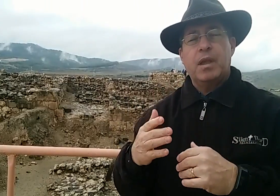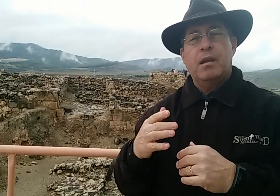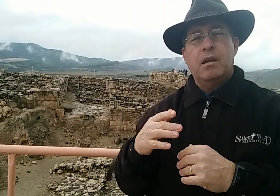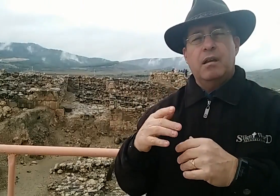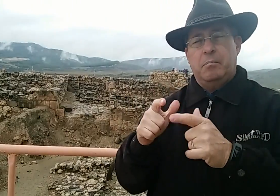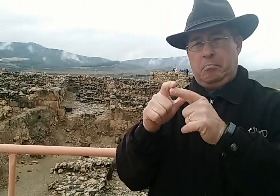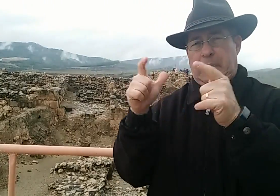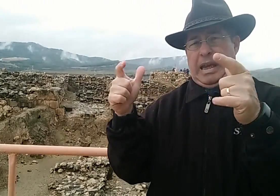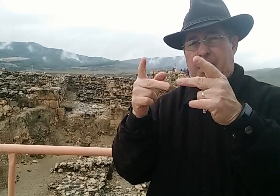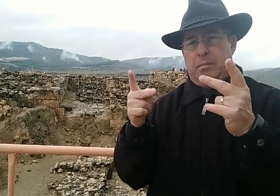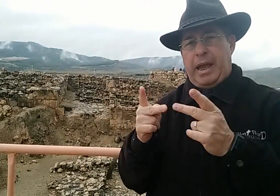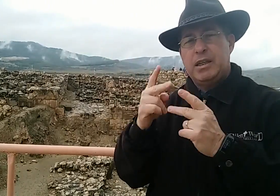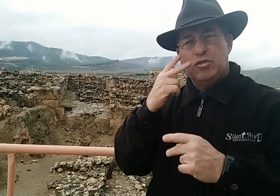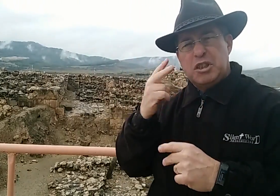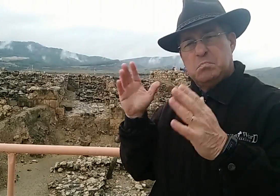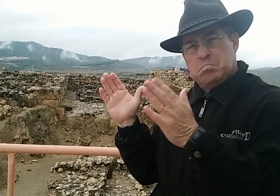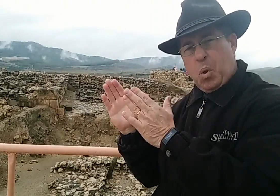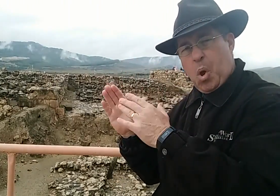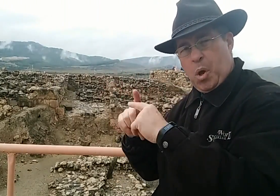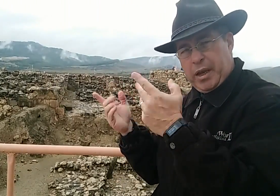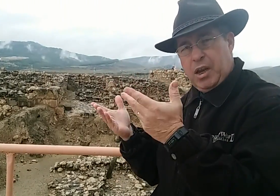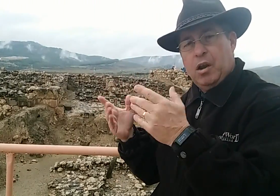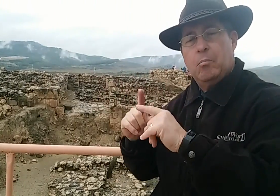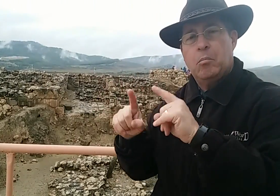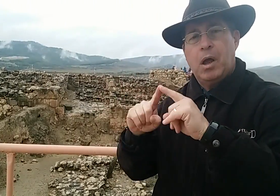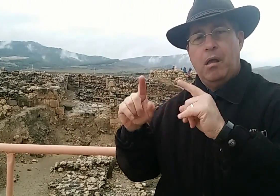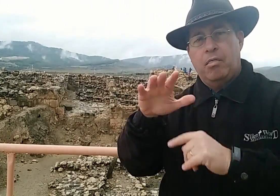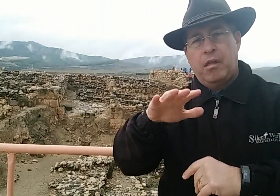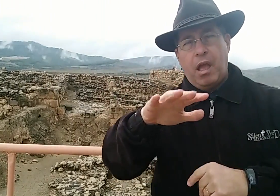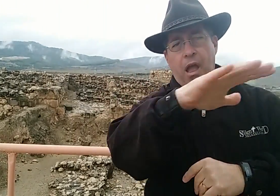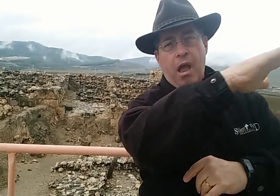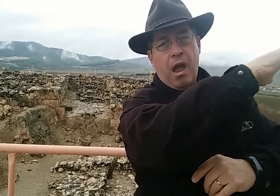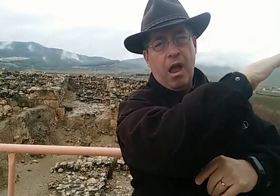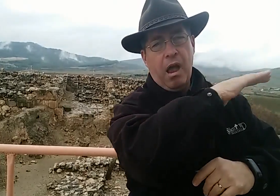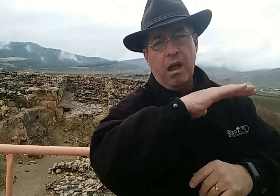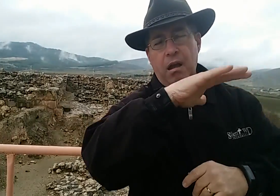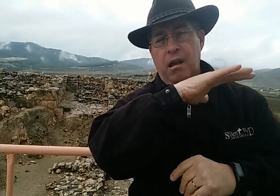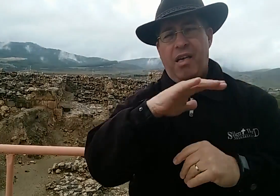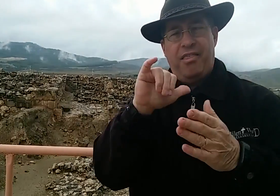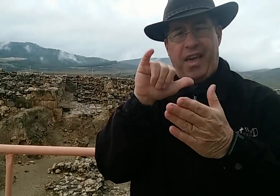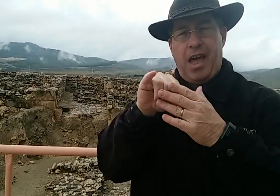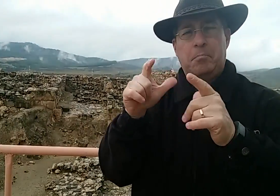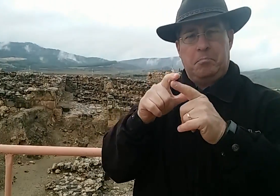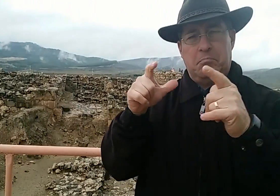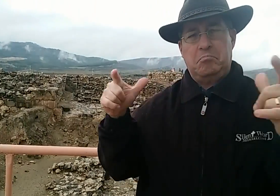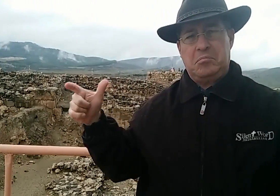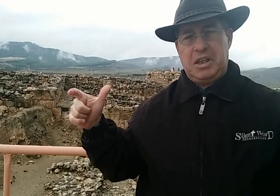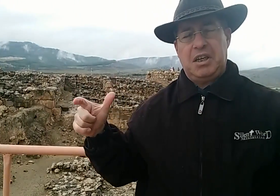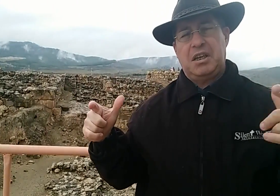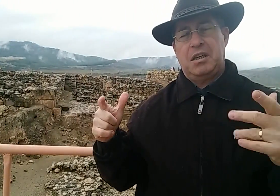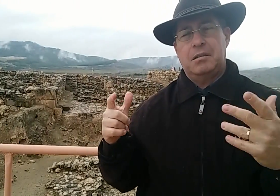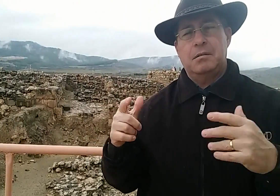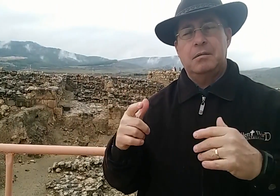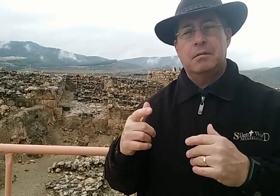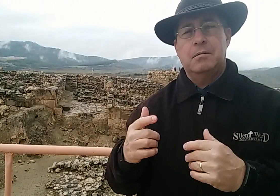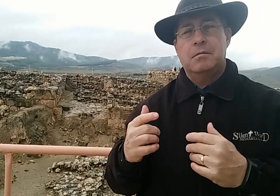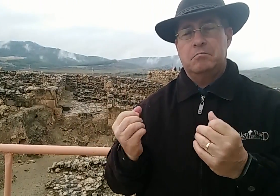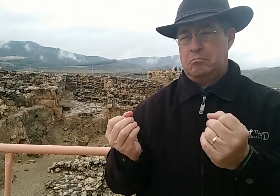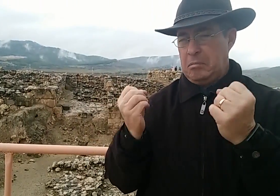So this is a city that, it's a small city, you can see that, but in the area around what the actual city is where a